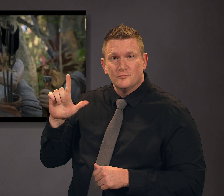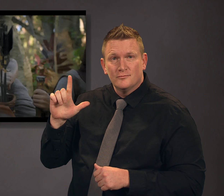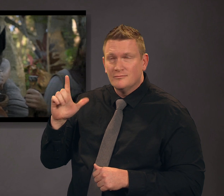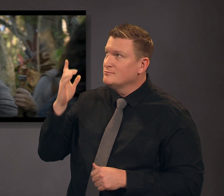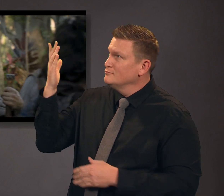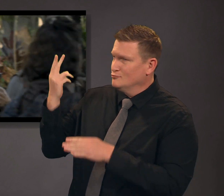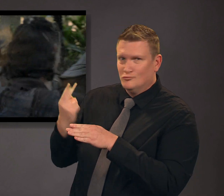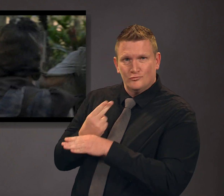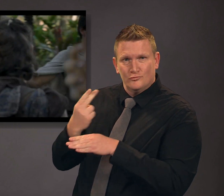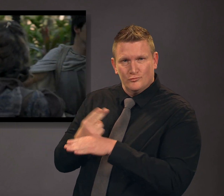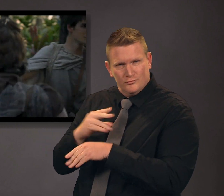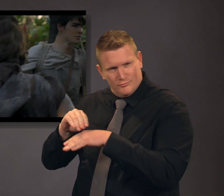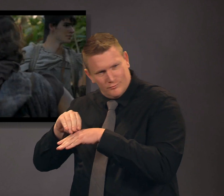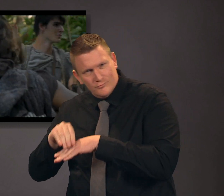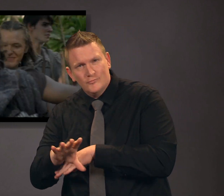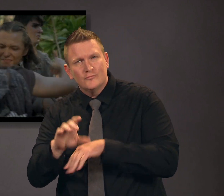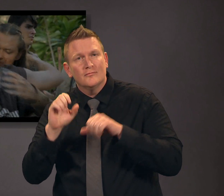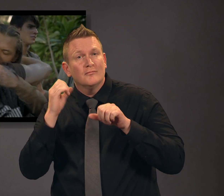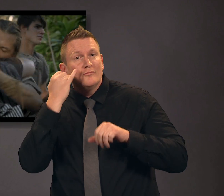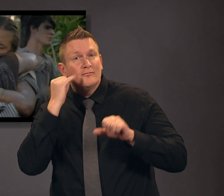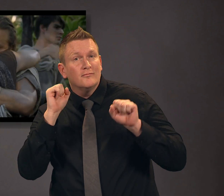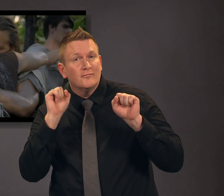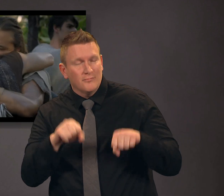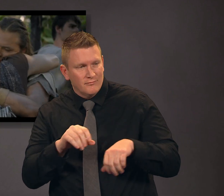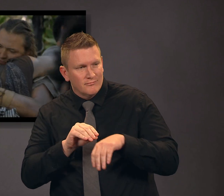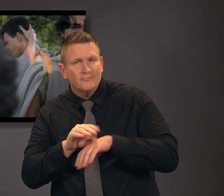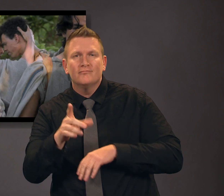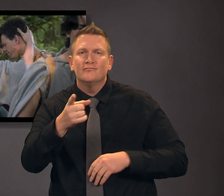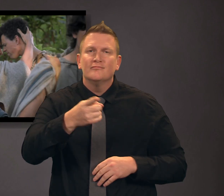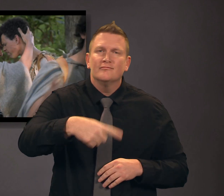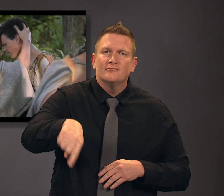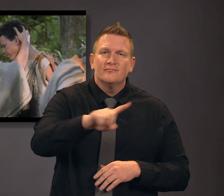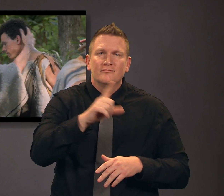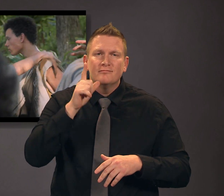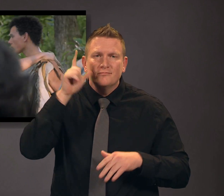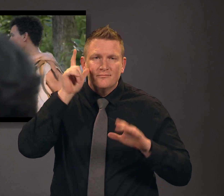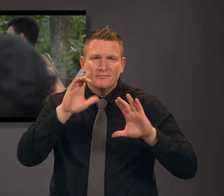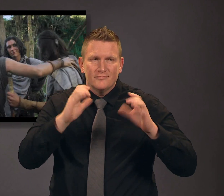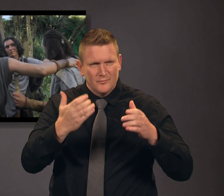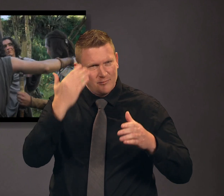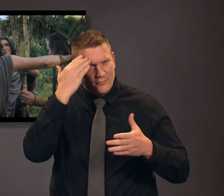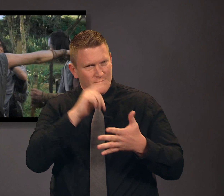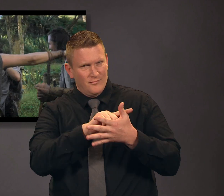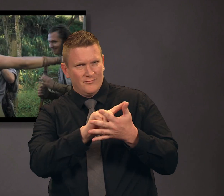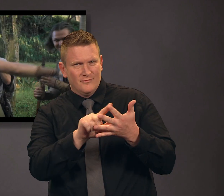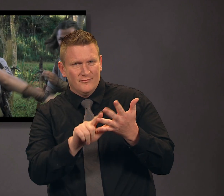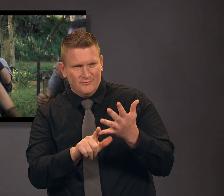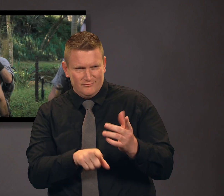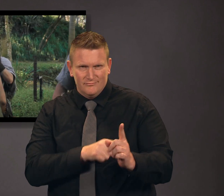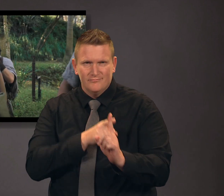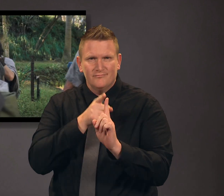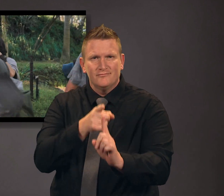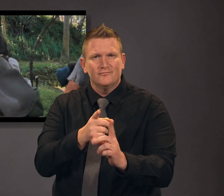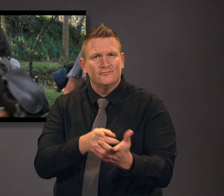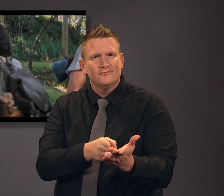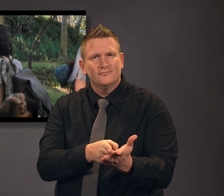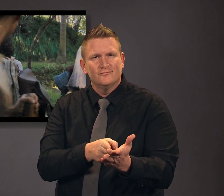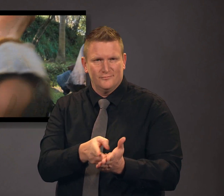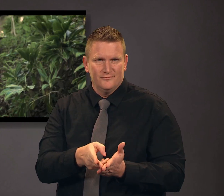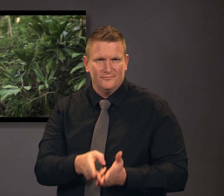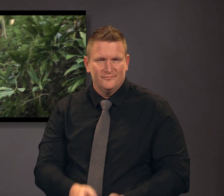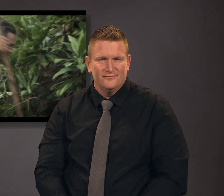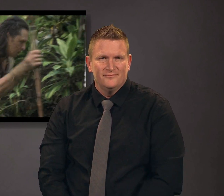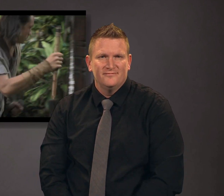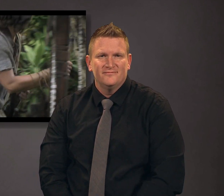to bring, if it is possible, our brethren, the Lamanites, to the knowledge of the truth.